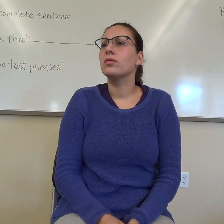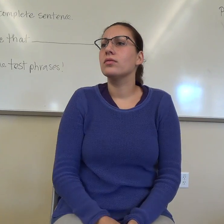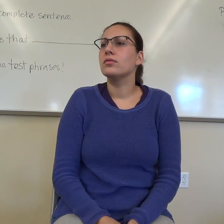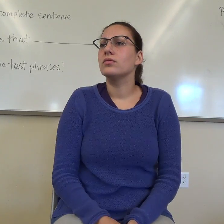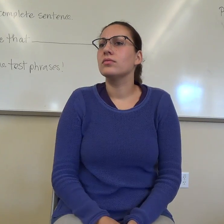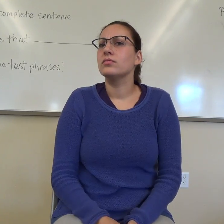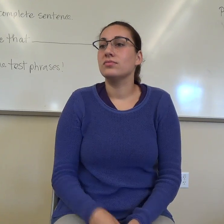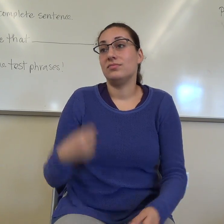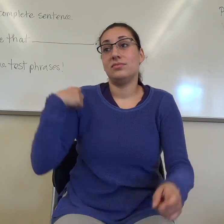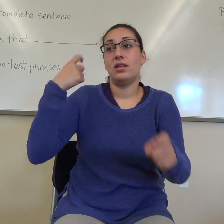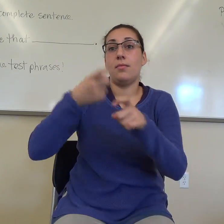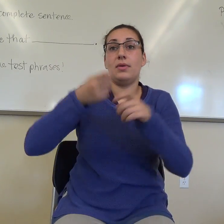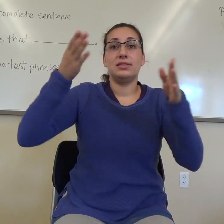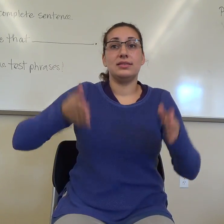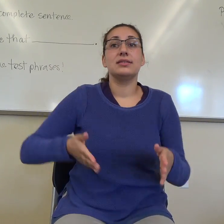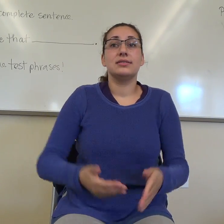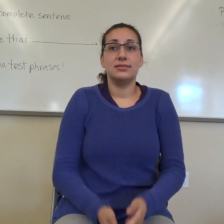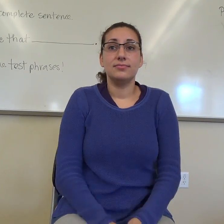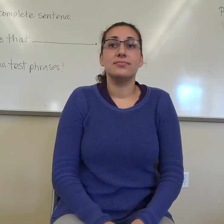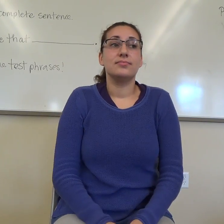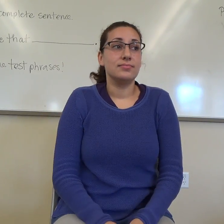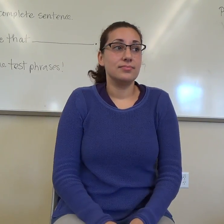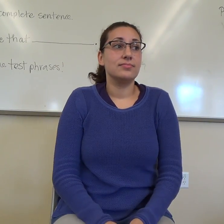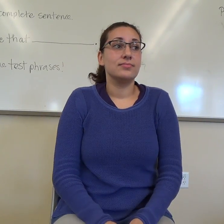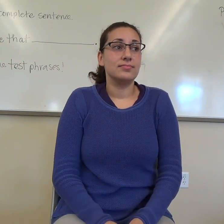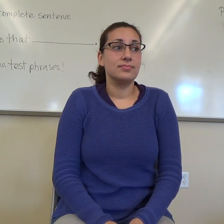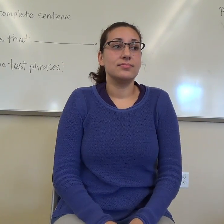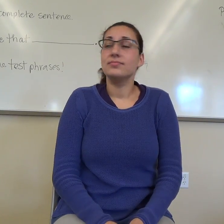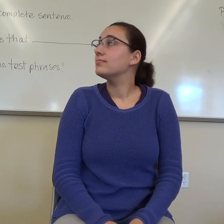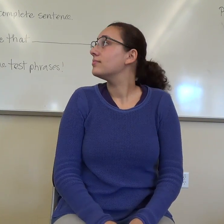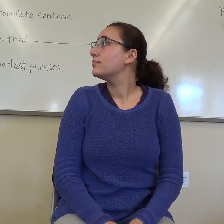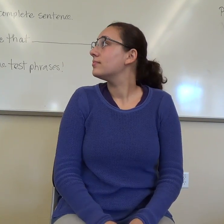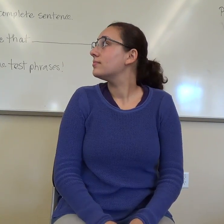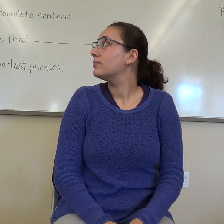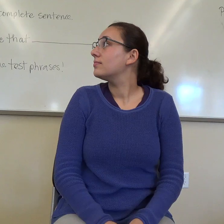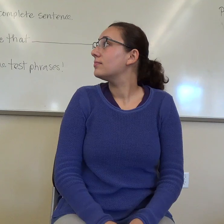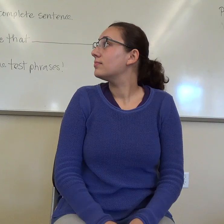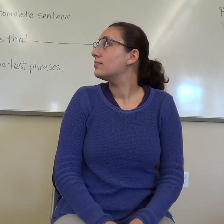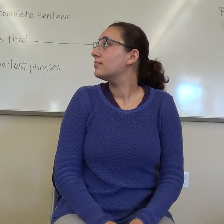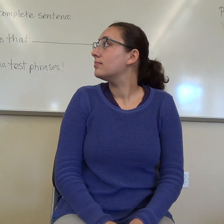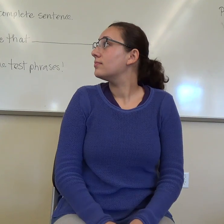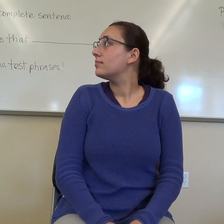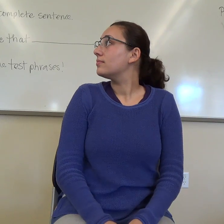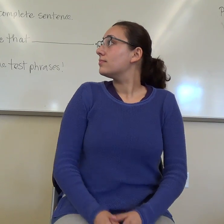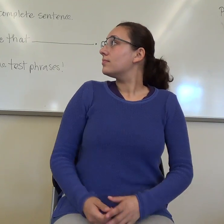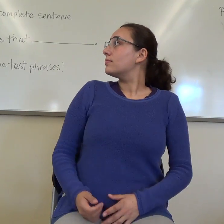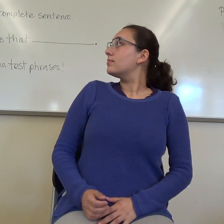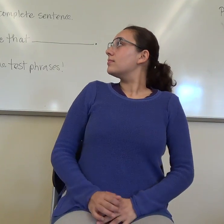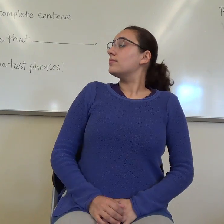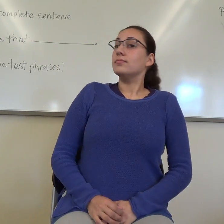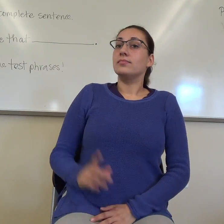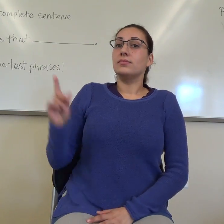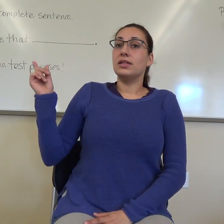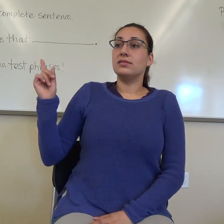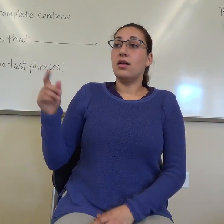The Mexicans, yeah. And here's a thing, this is what a lot of people